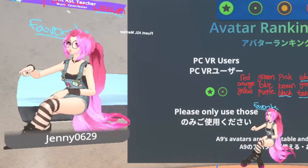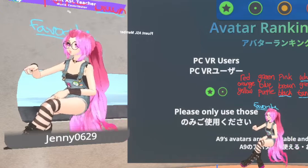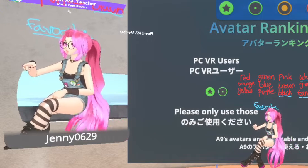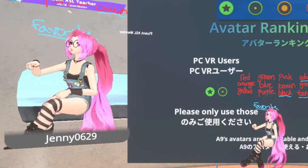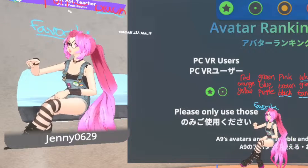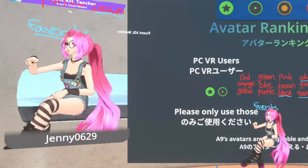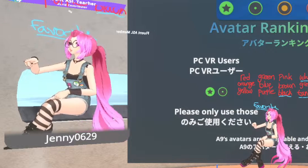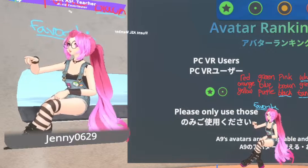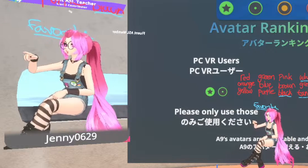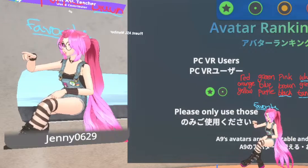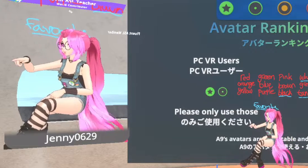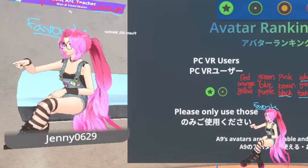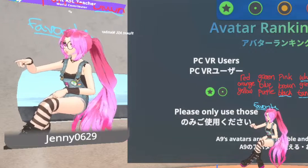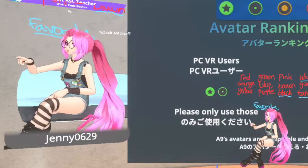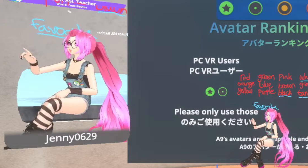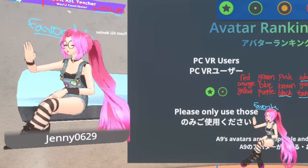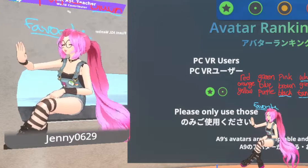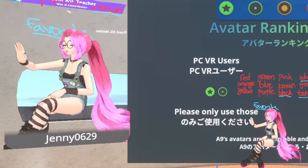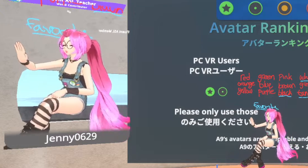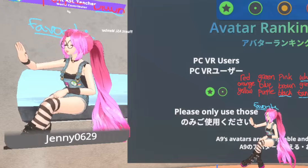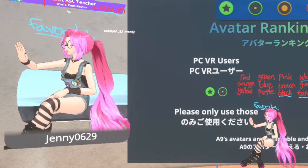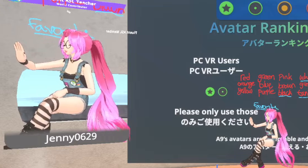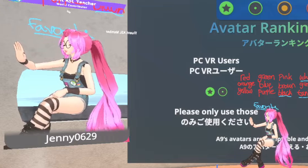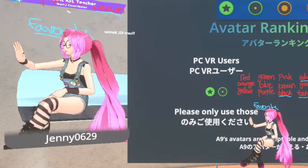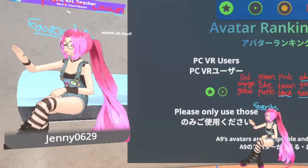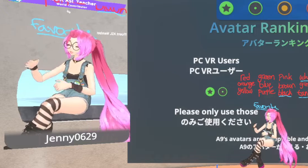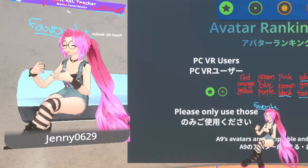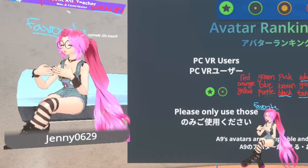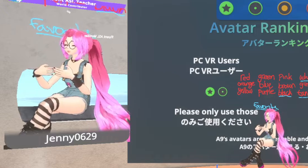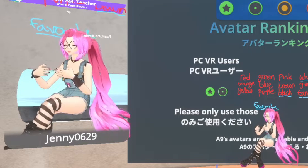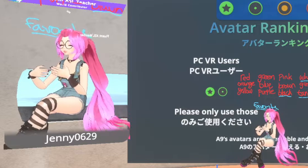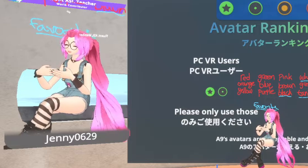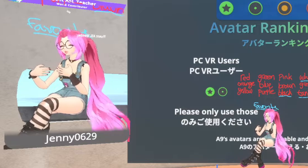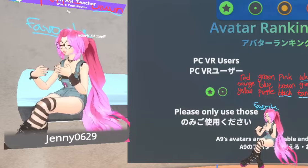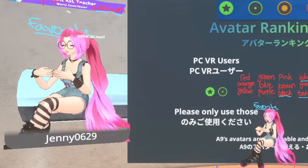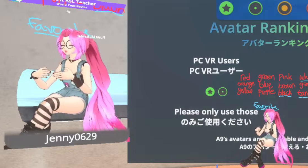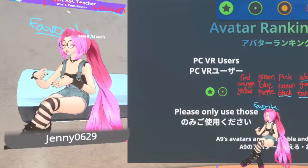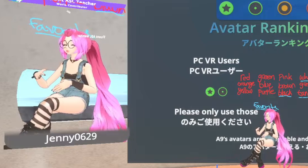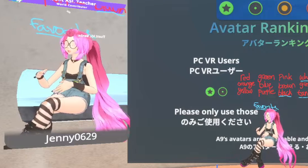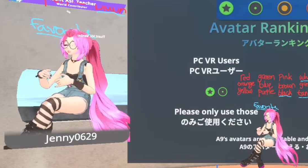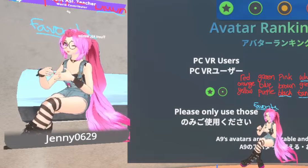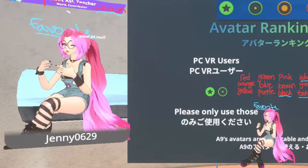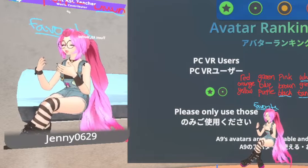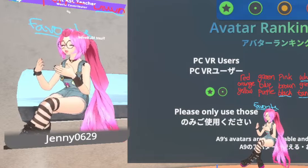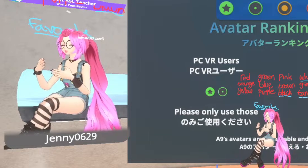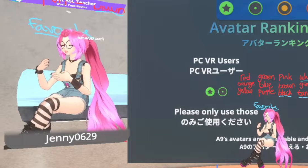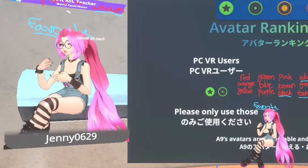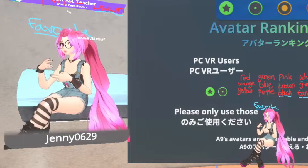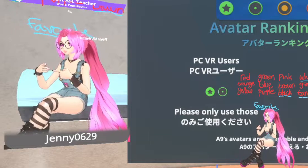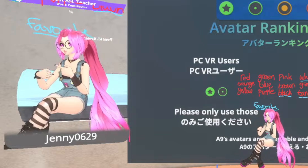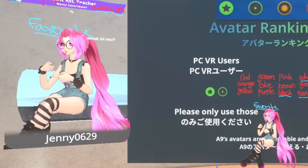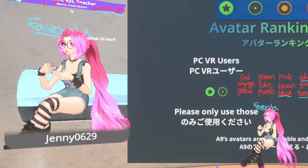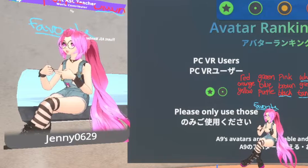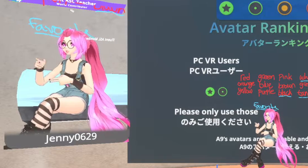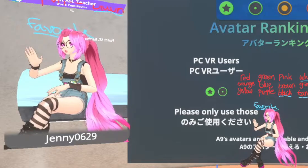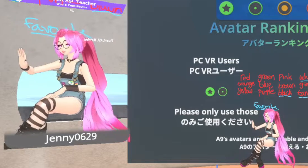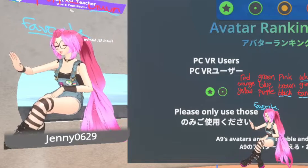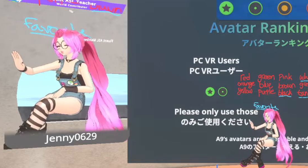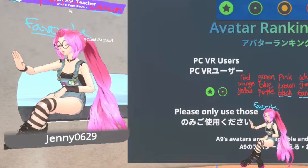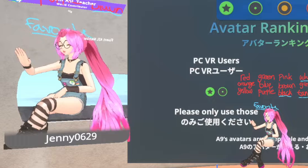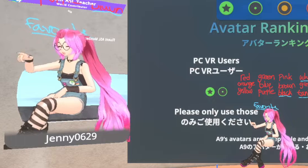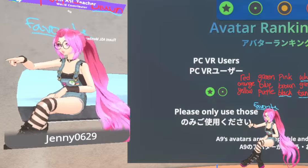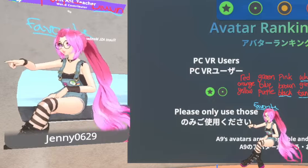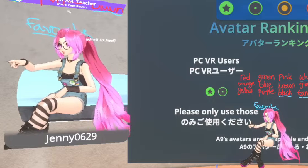Oh, so you can either say you or your. In this case, it's kind of whatever. A lot of the times in sign